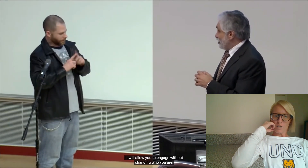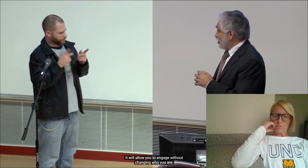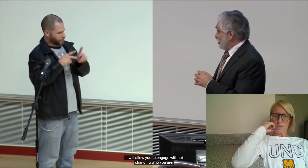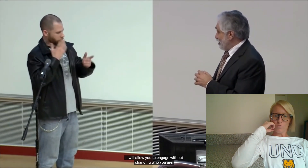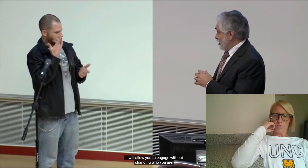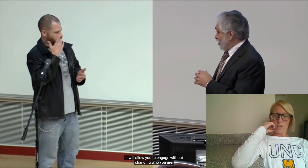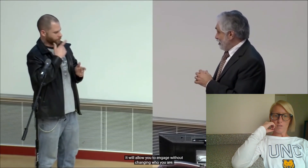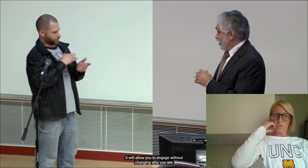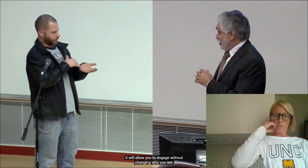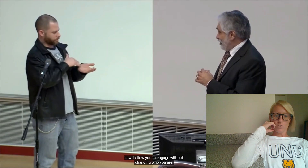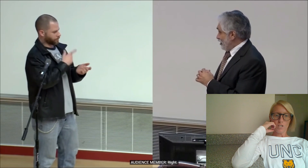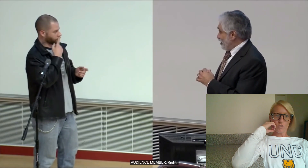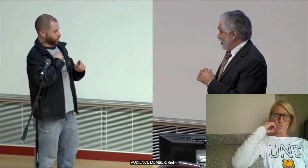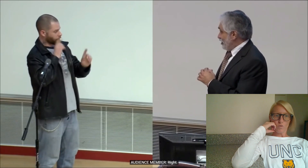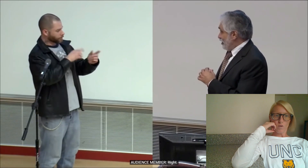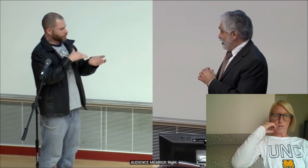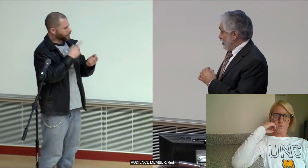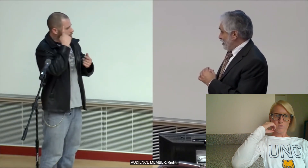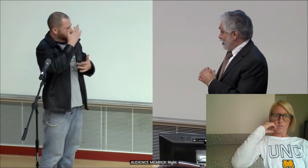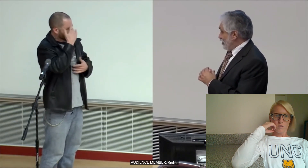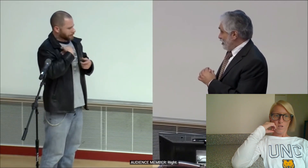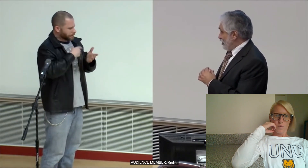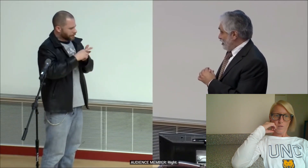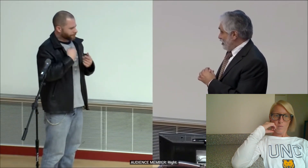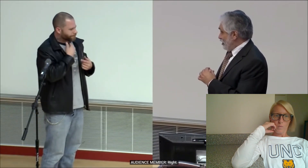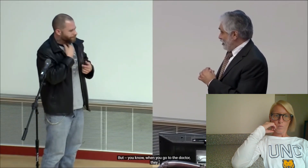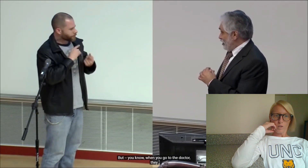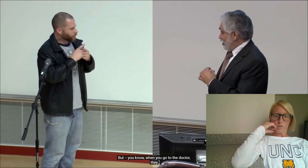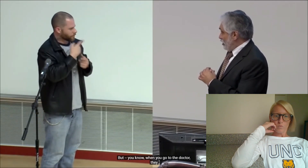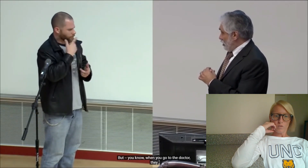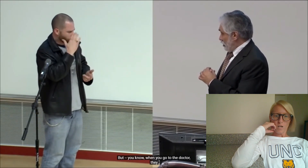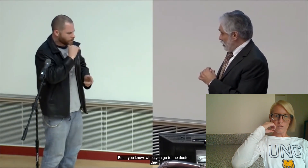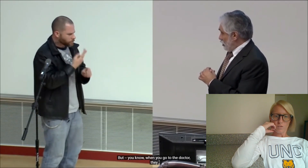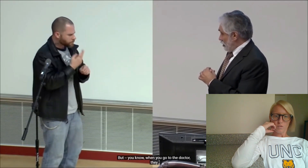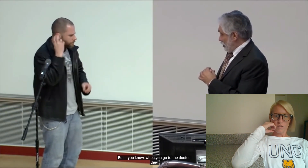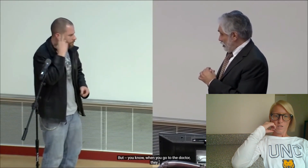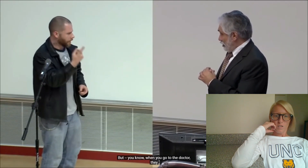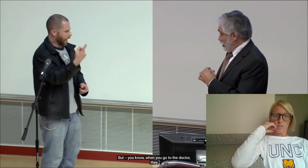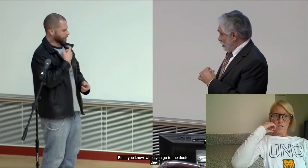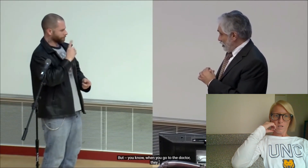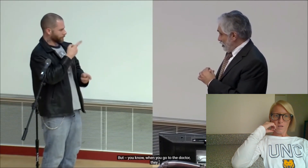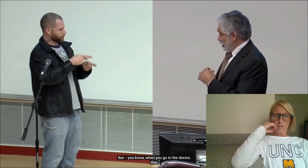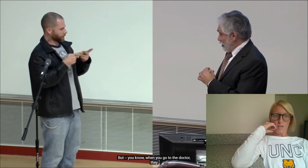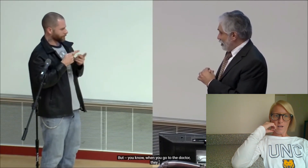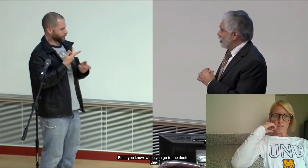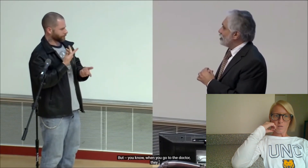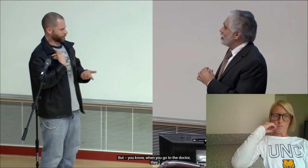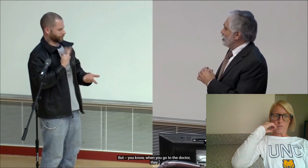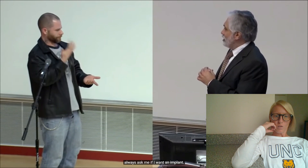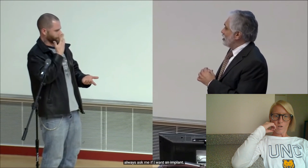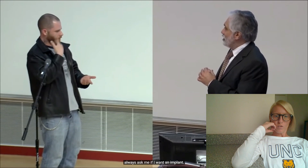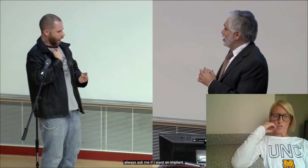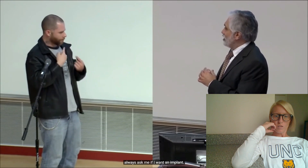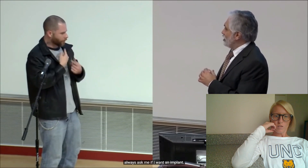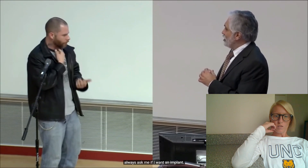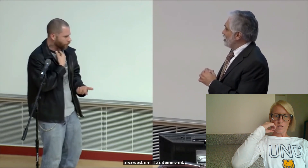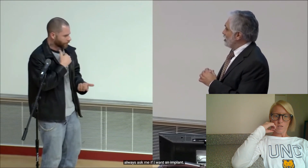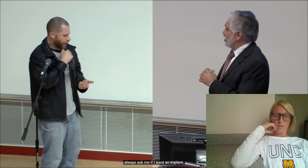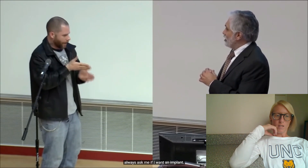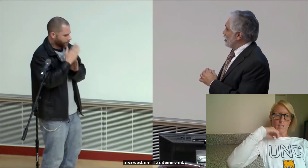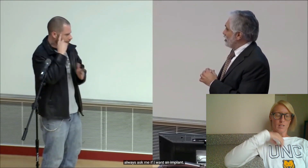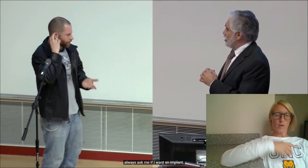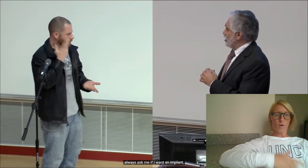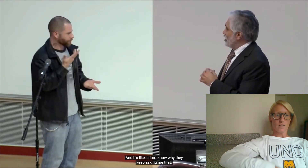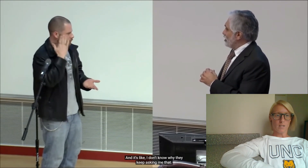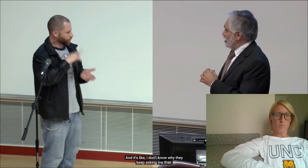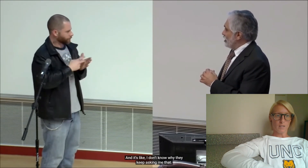you without to engage changing who without you are. Changing who you are. Right, remember but when I went to the you know, when you doctor, go to the doctor, They ask me they for always an ask me if I implant, want an